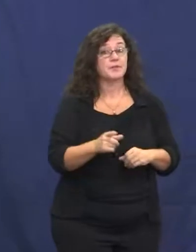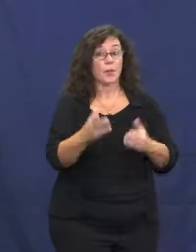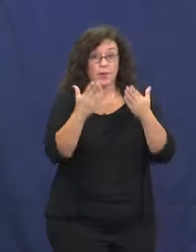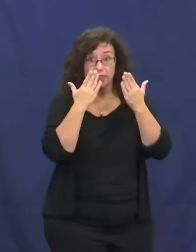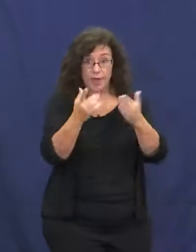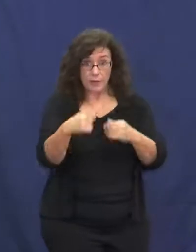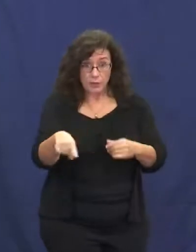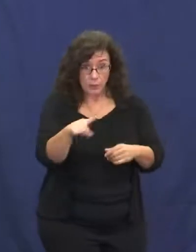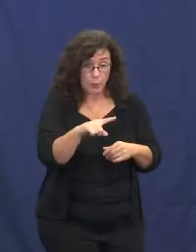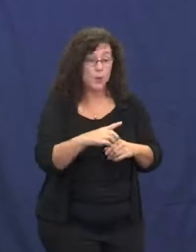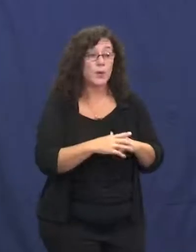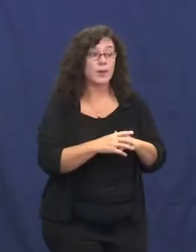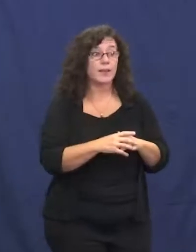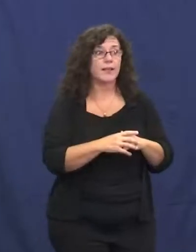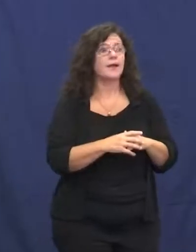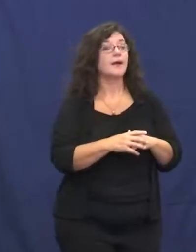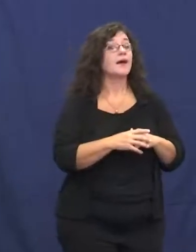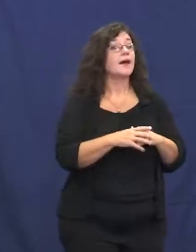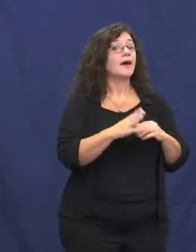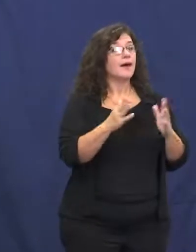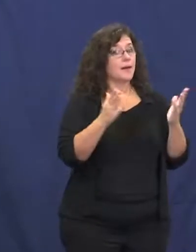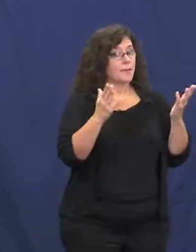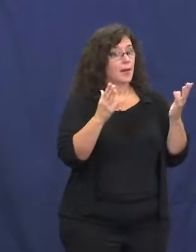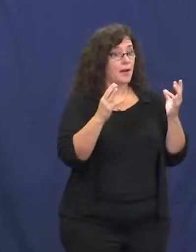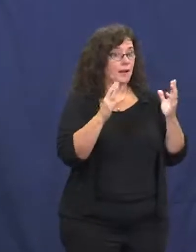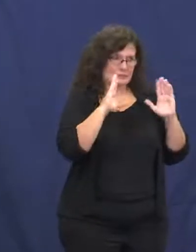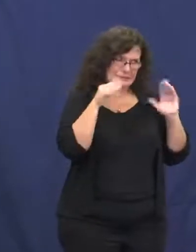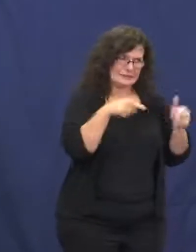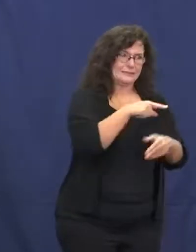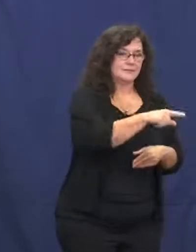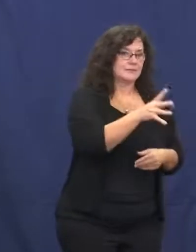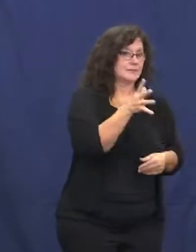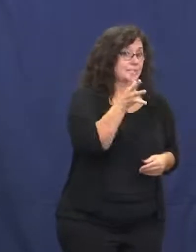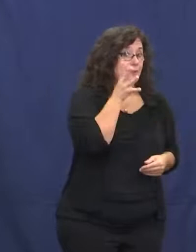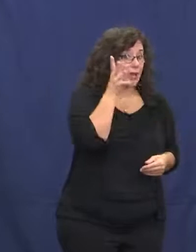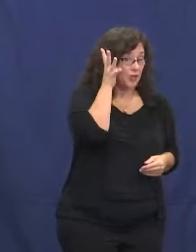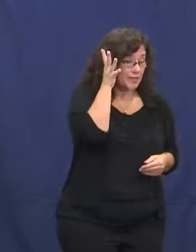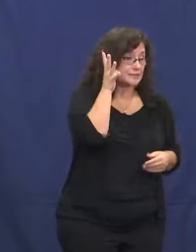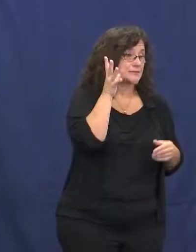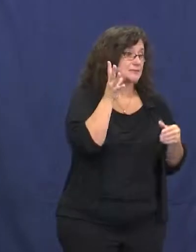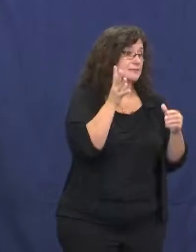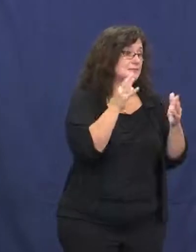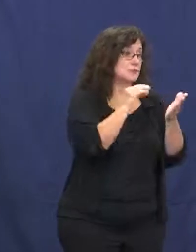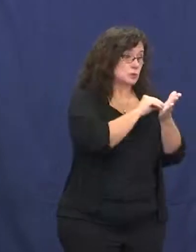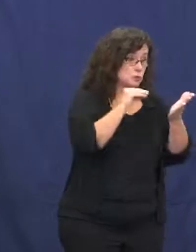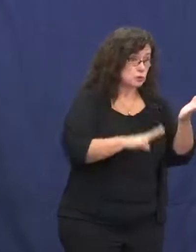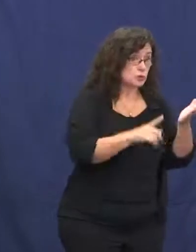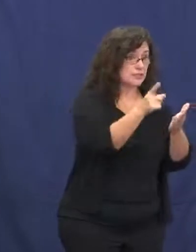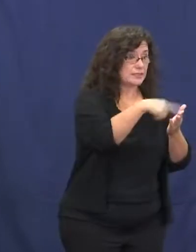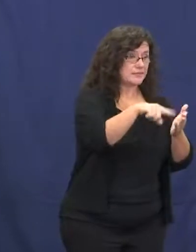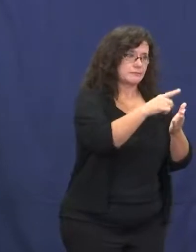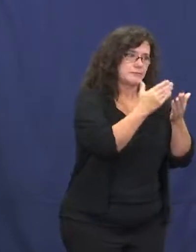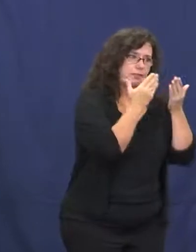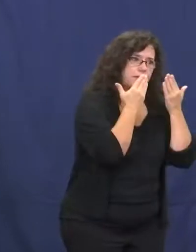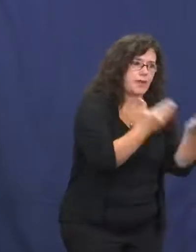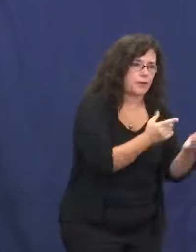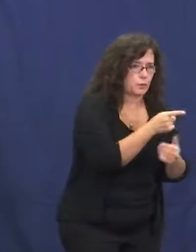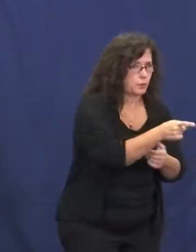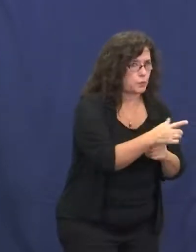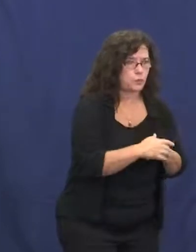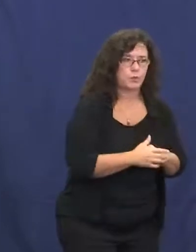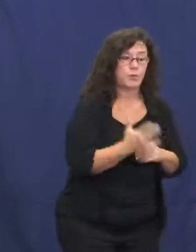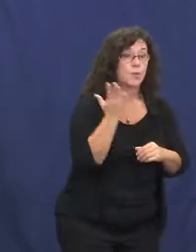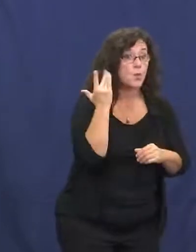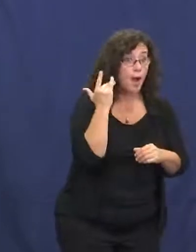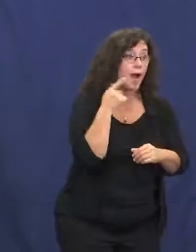teachers, to the parents, and the students that have been pivoting and embracing a new form of delivering